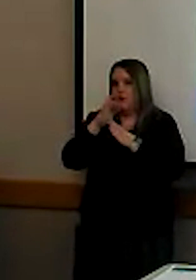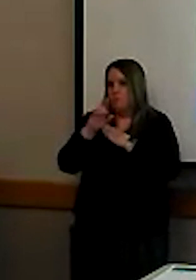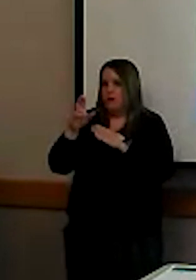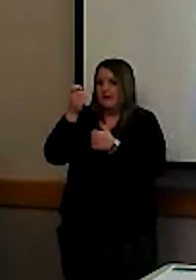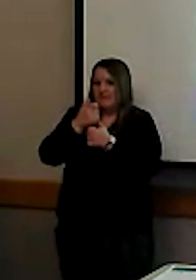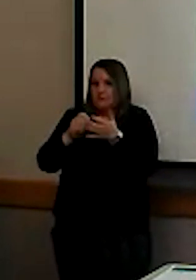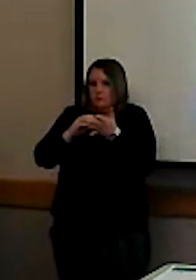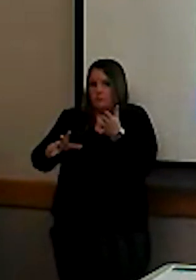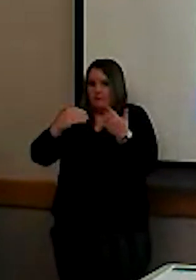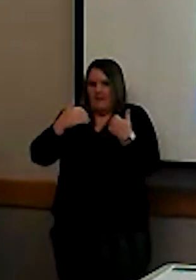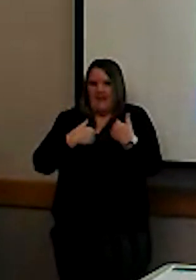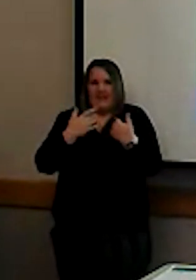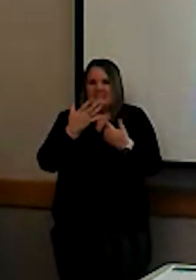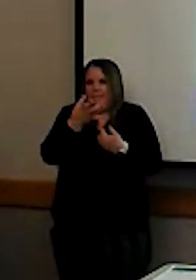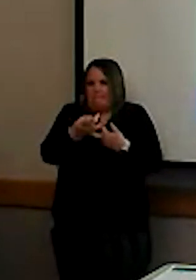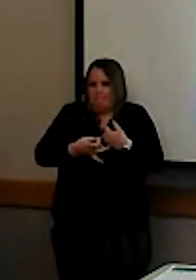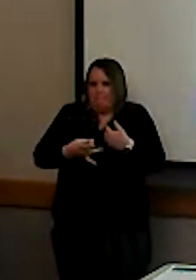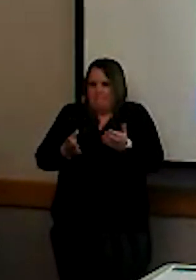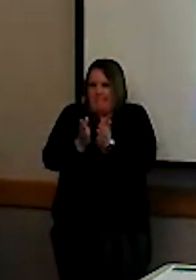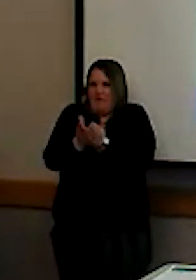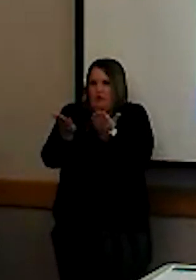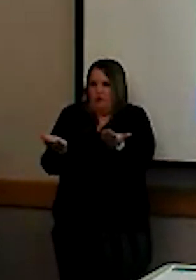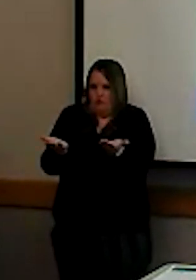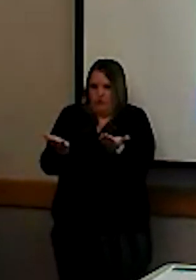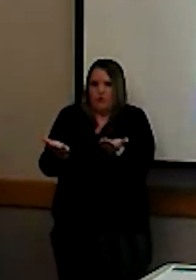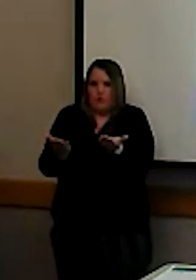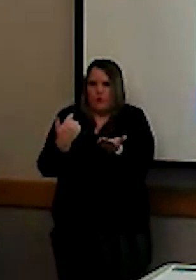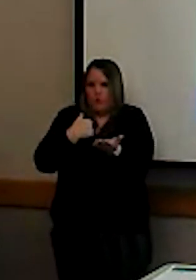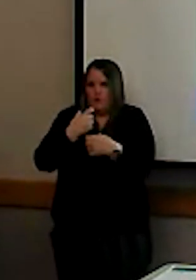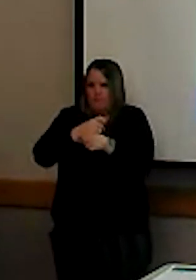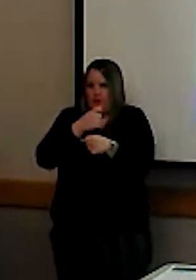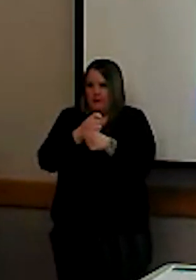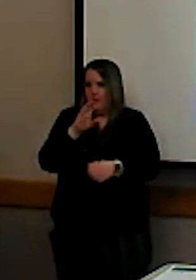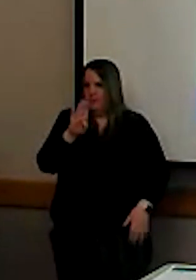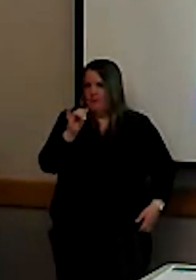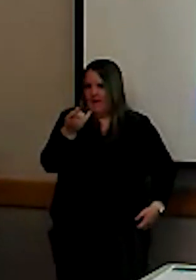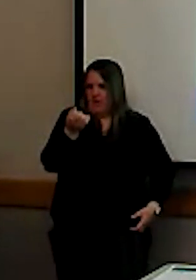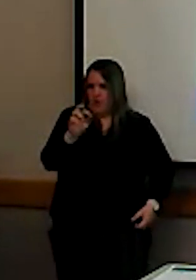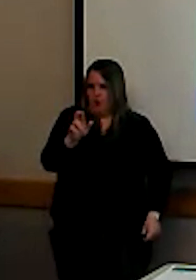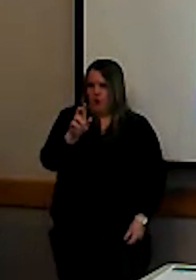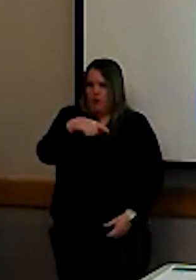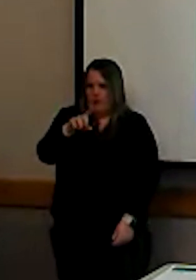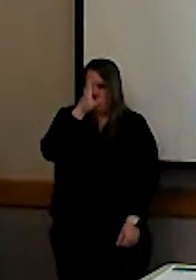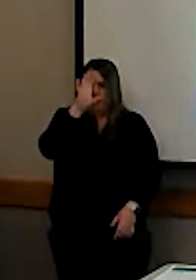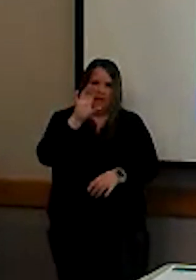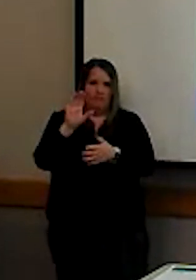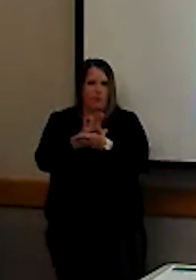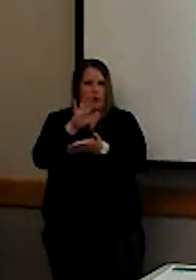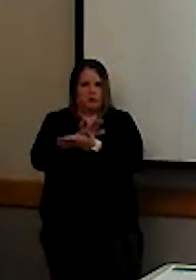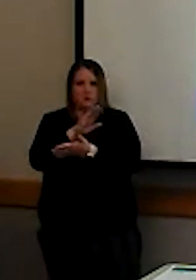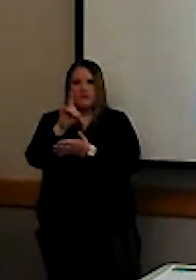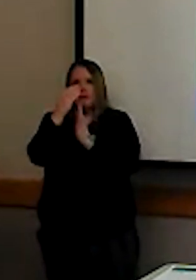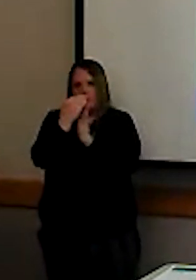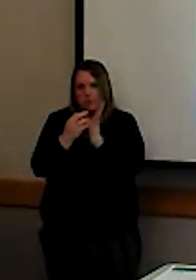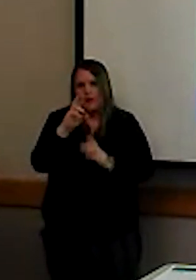each student has a binder. So we created a binder where they would have like the worksheets and